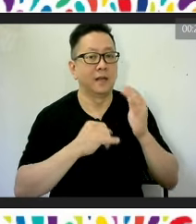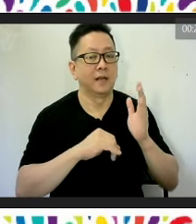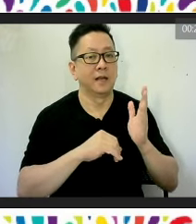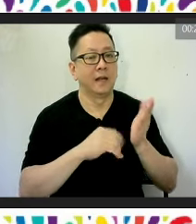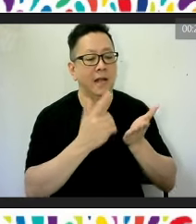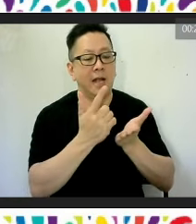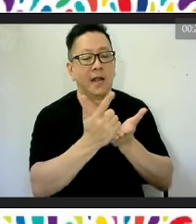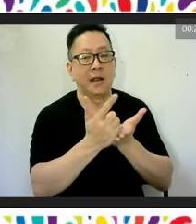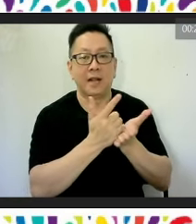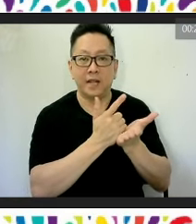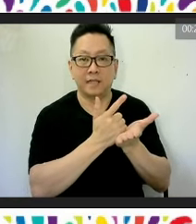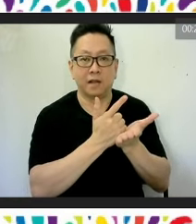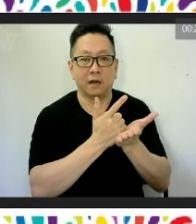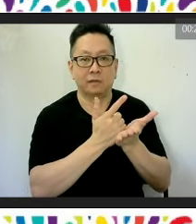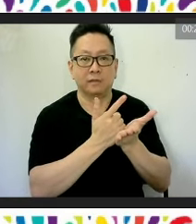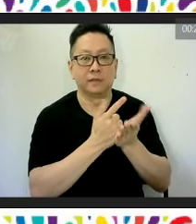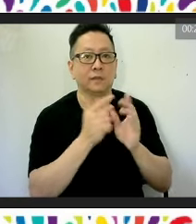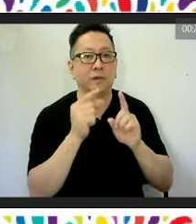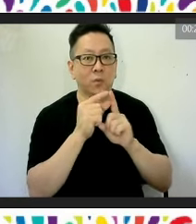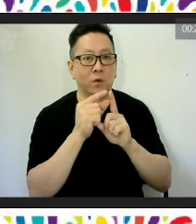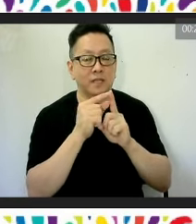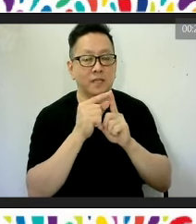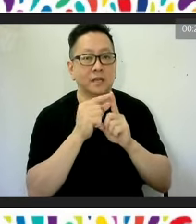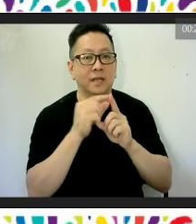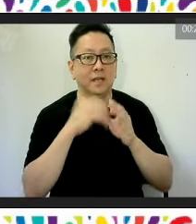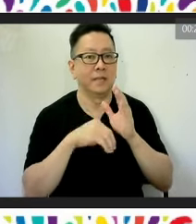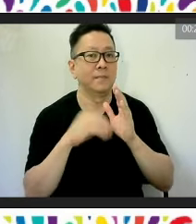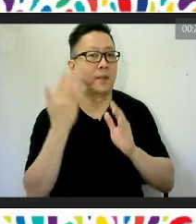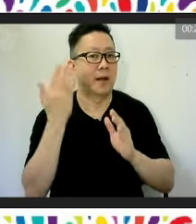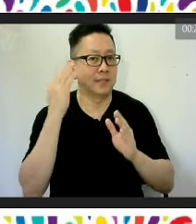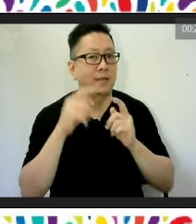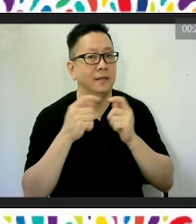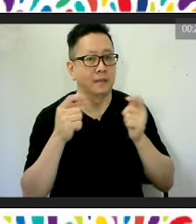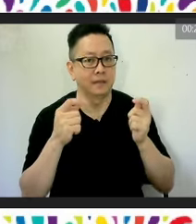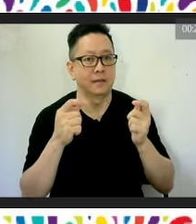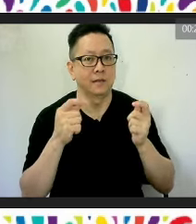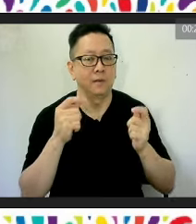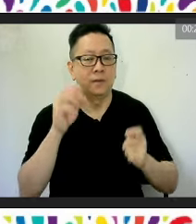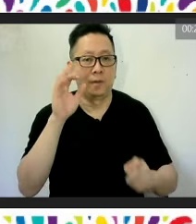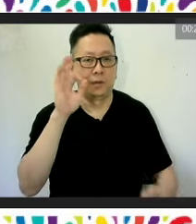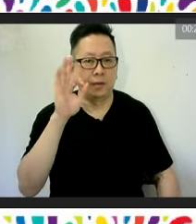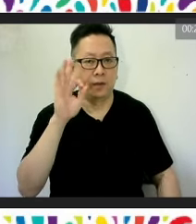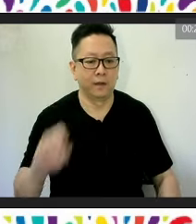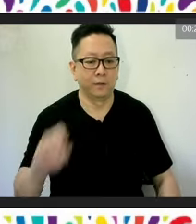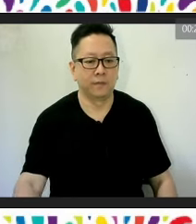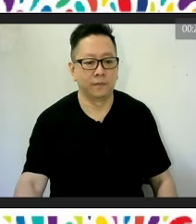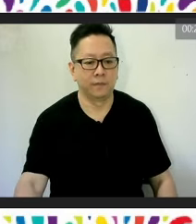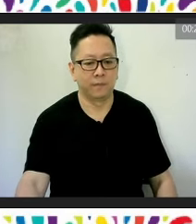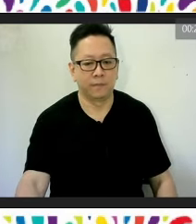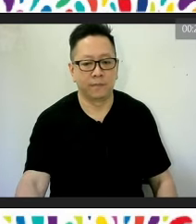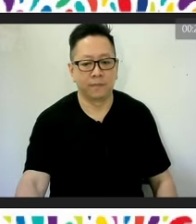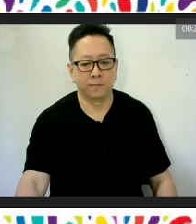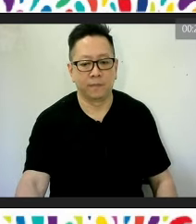Finally, list down the words in past tense. Okay?